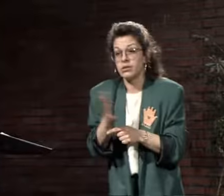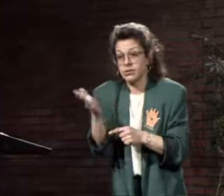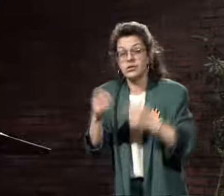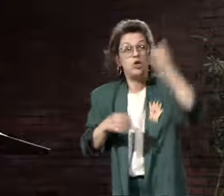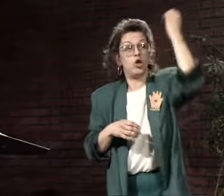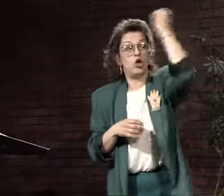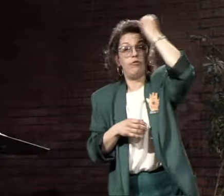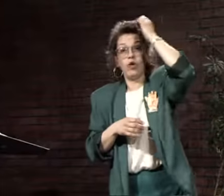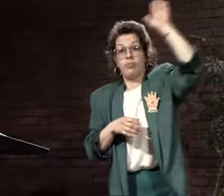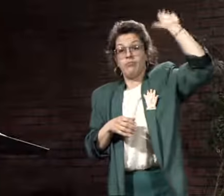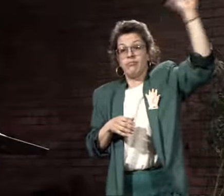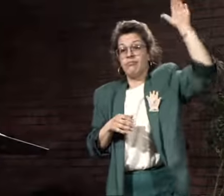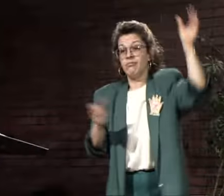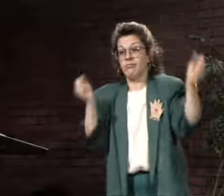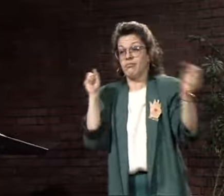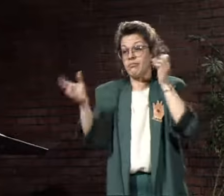So you all are right.